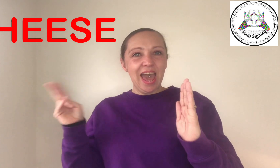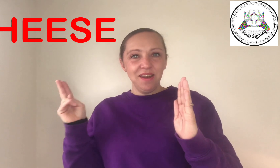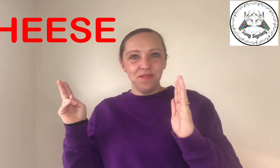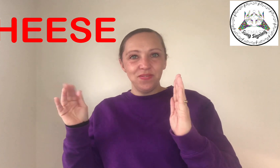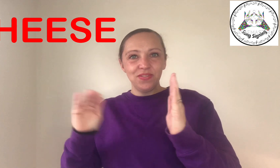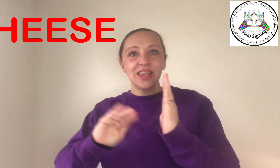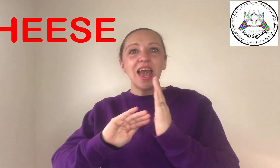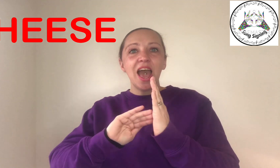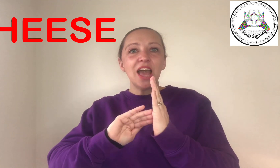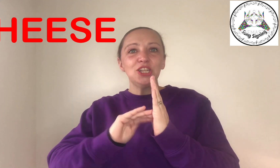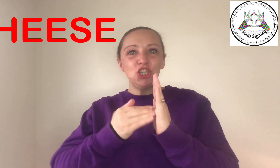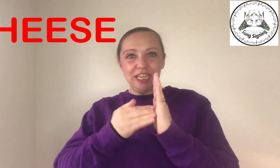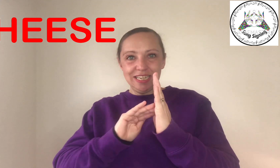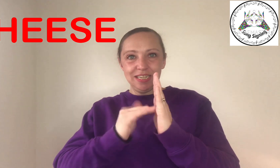Again, cheese.